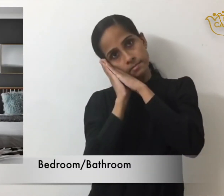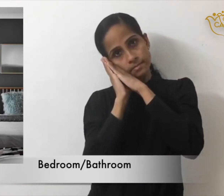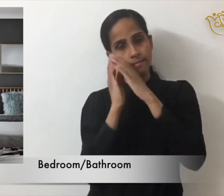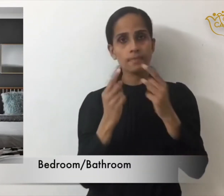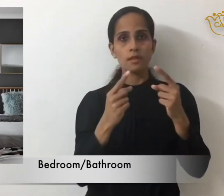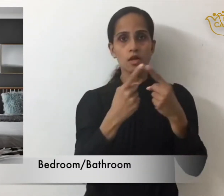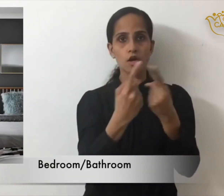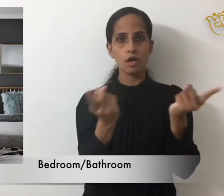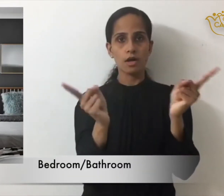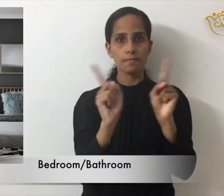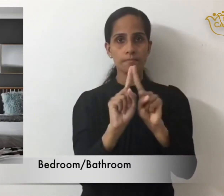bedroom,